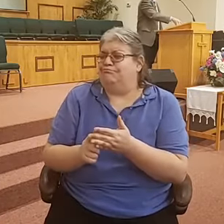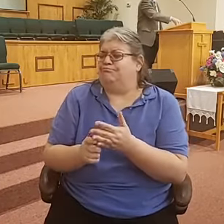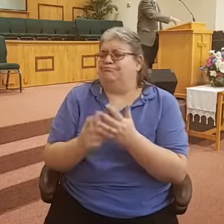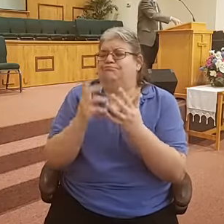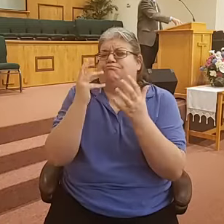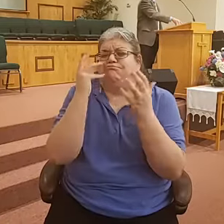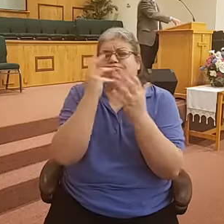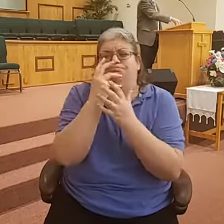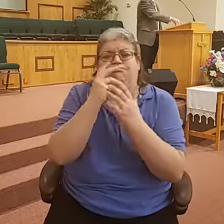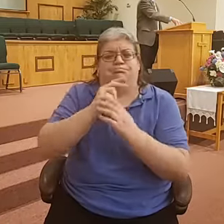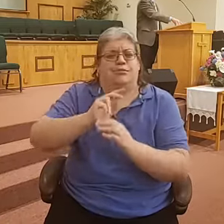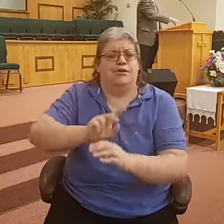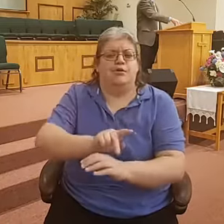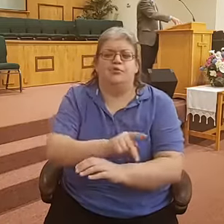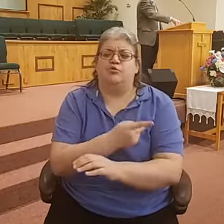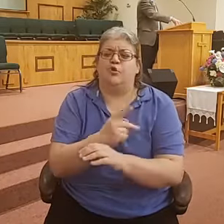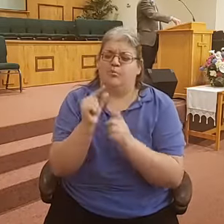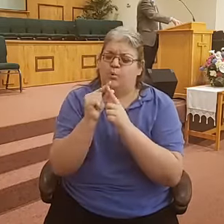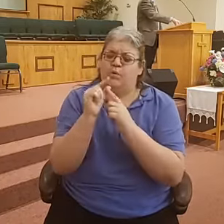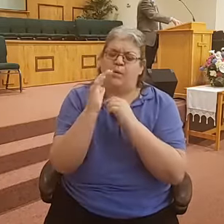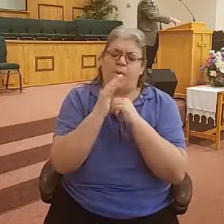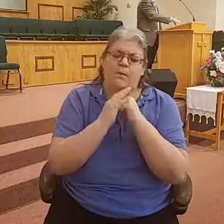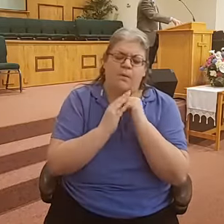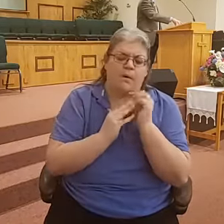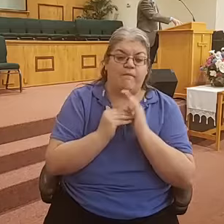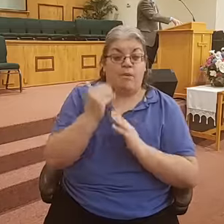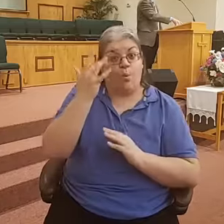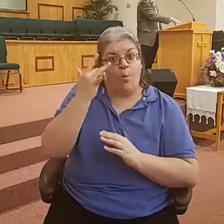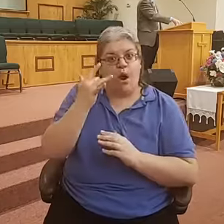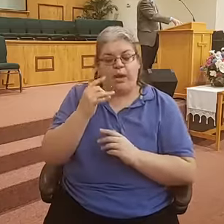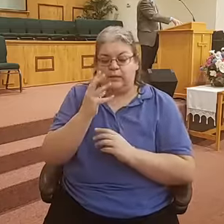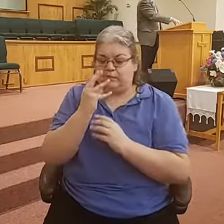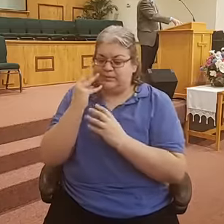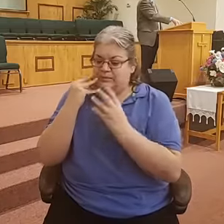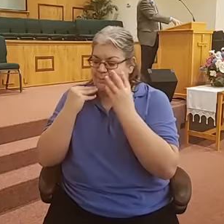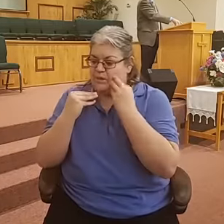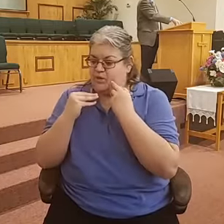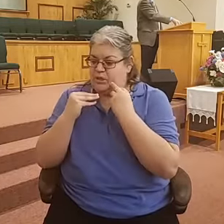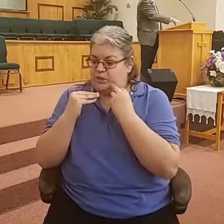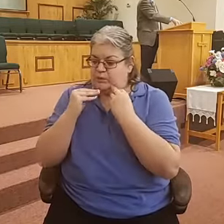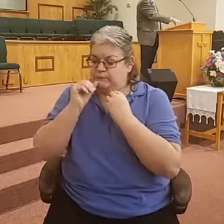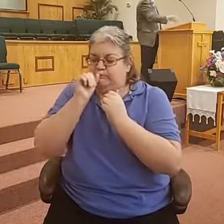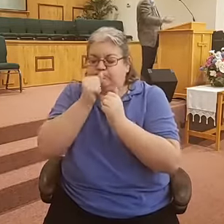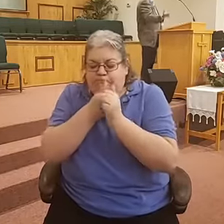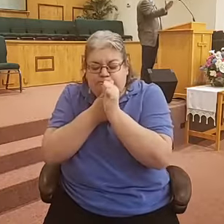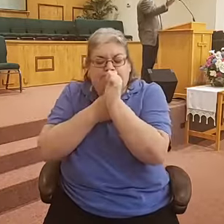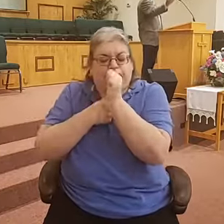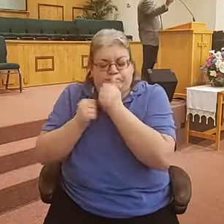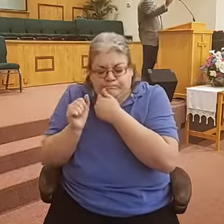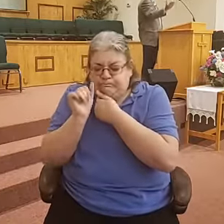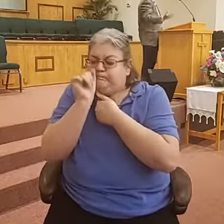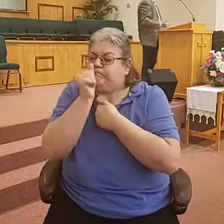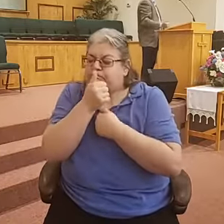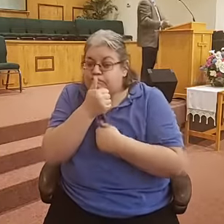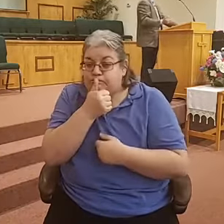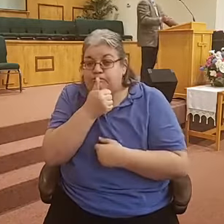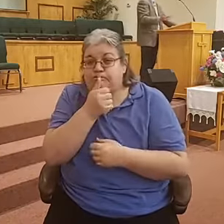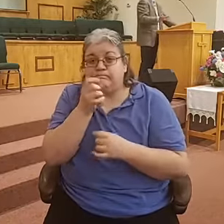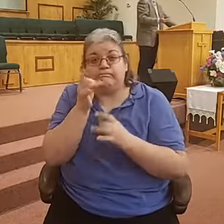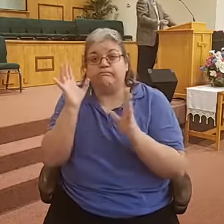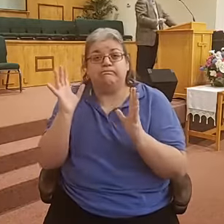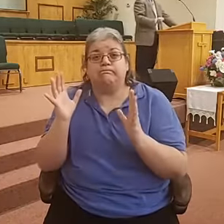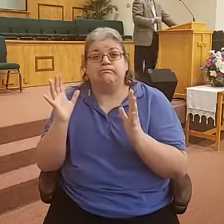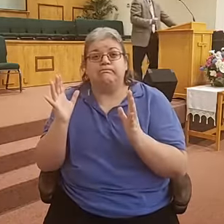words of comfort, because of David going through the hardships. David would even testify